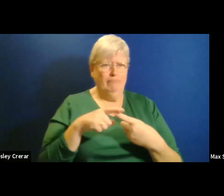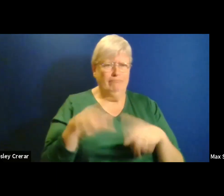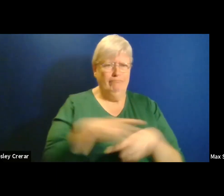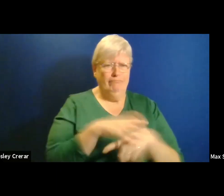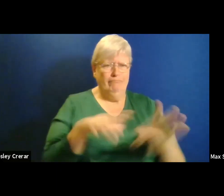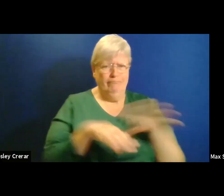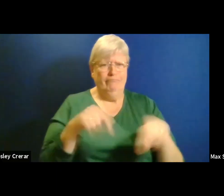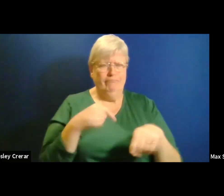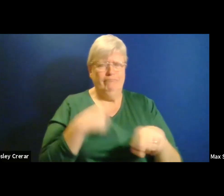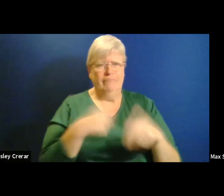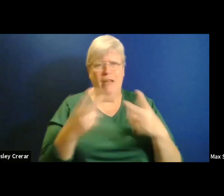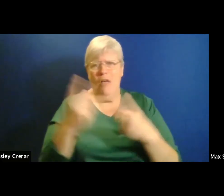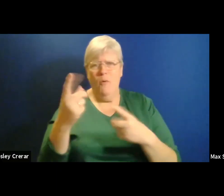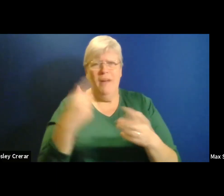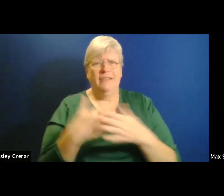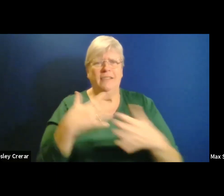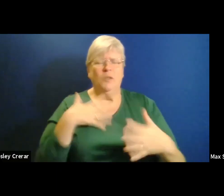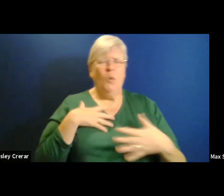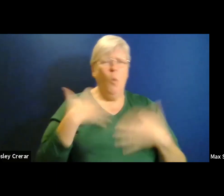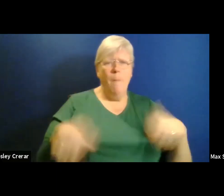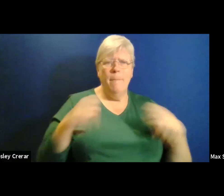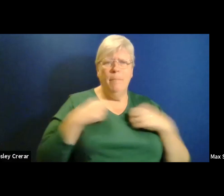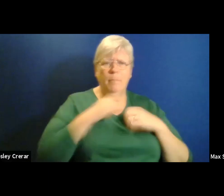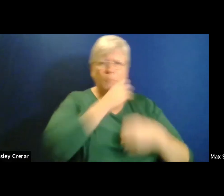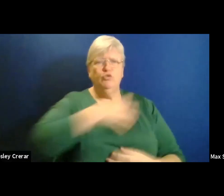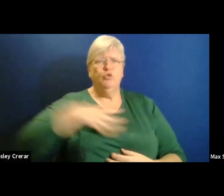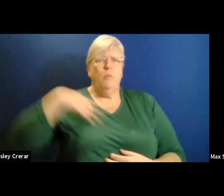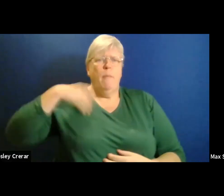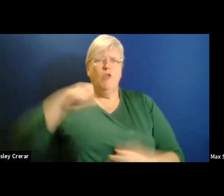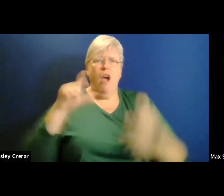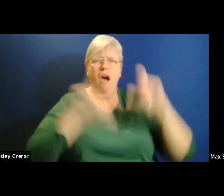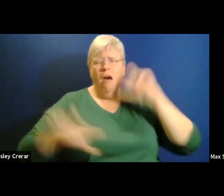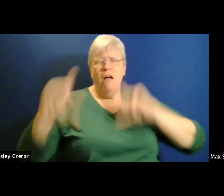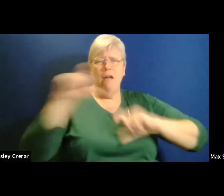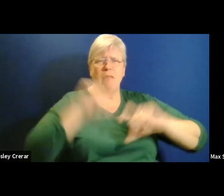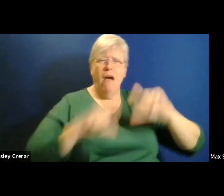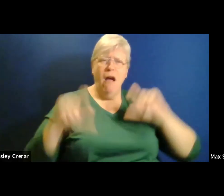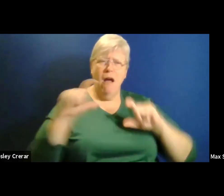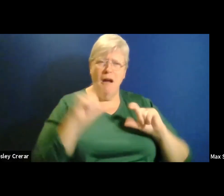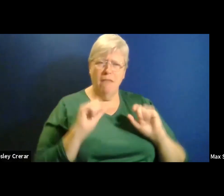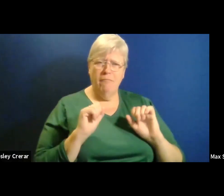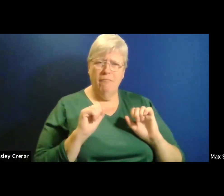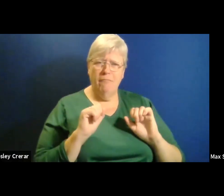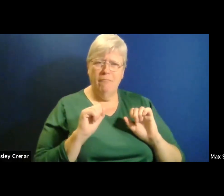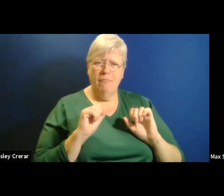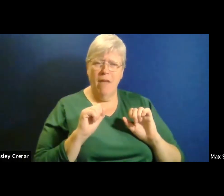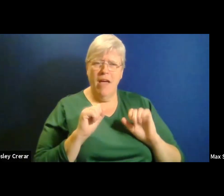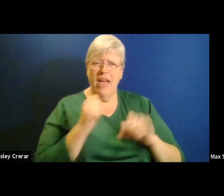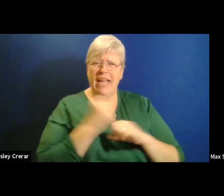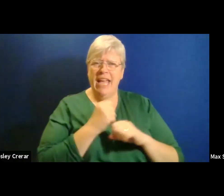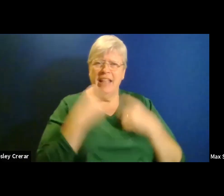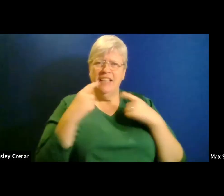other pearlescent in unrepentantly fluorescent swathes of brine nylon. But the Gaelic